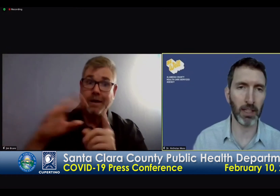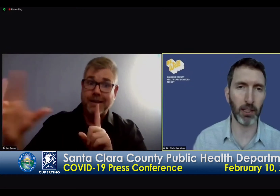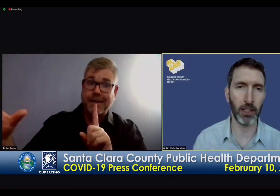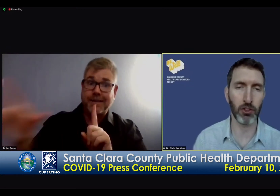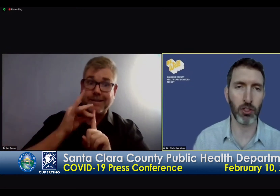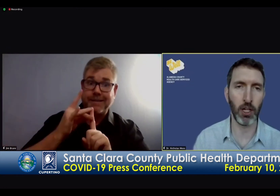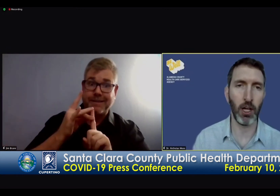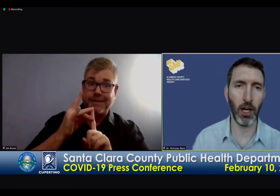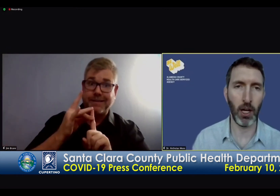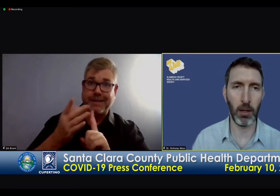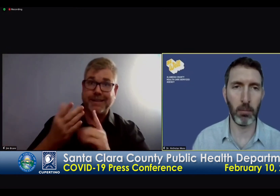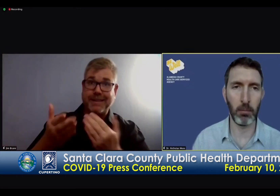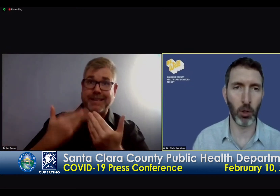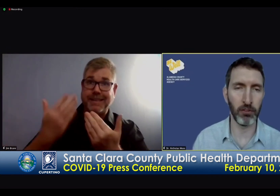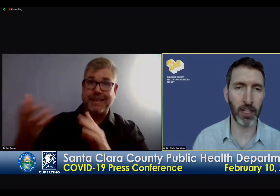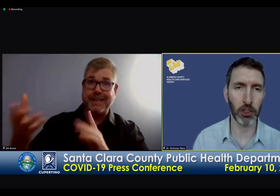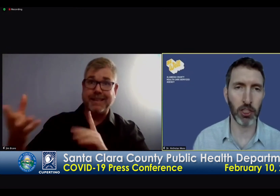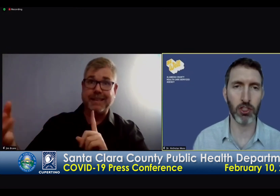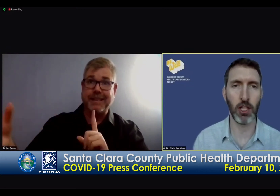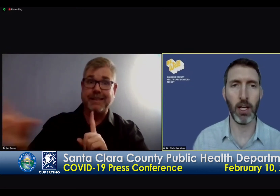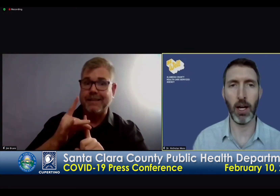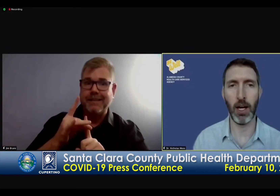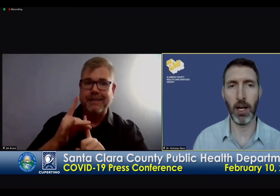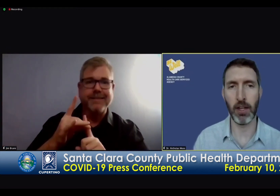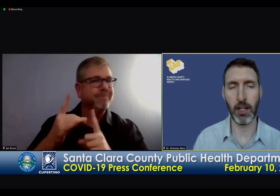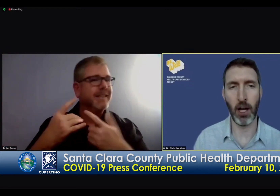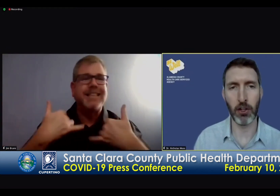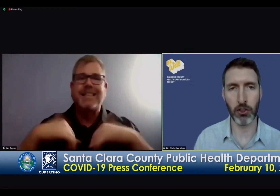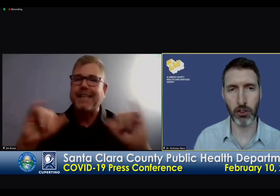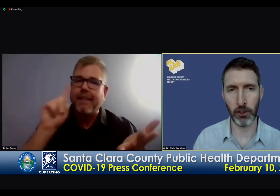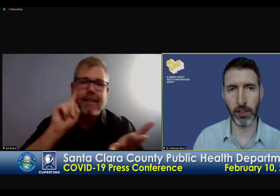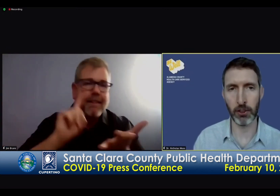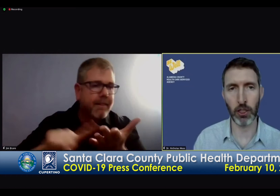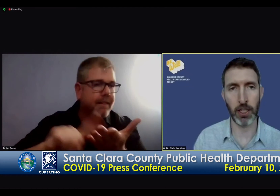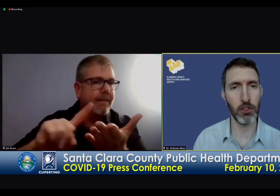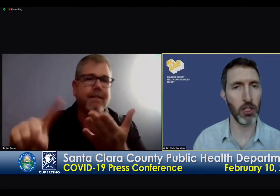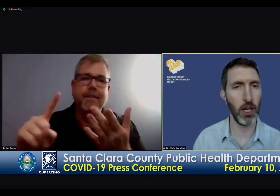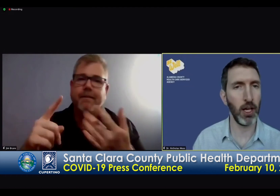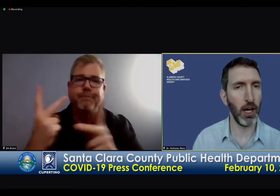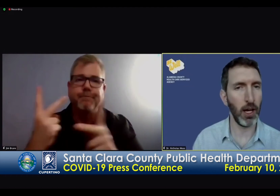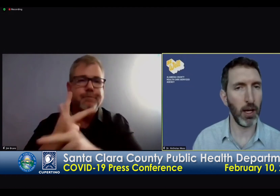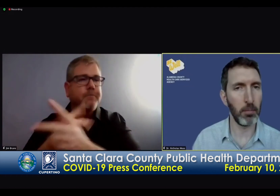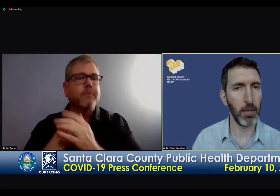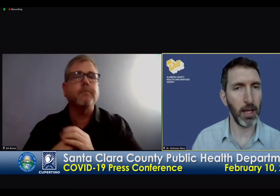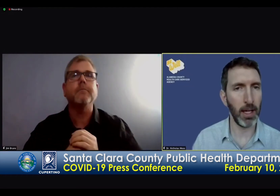expect that it's more infectious than other circulating strains.